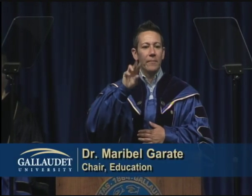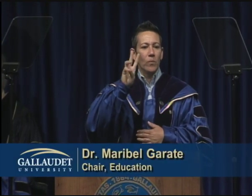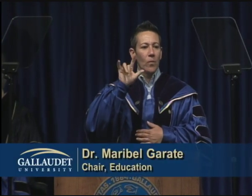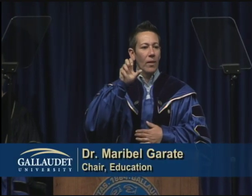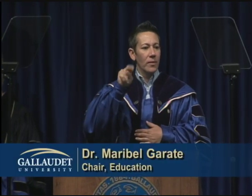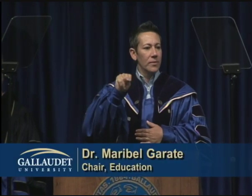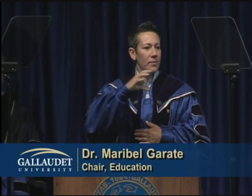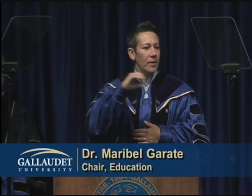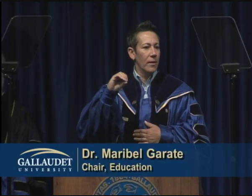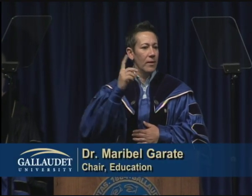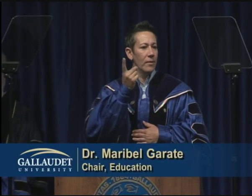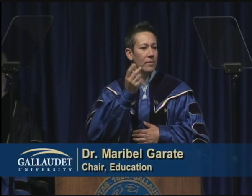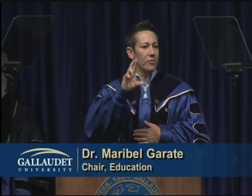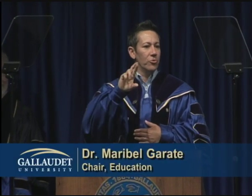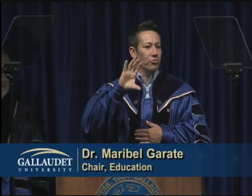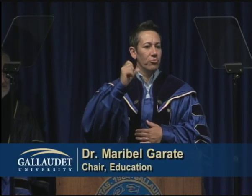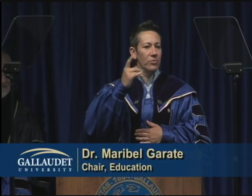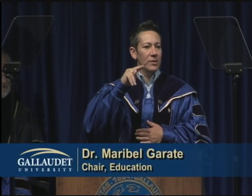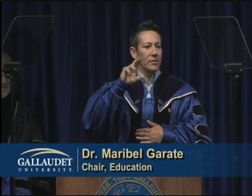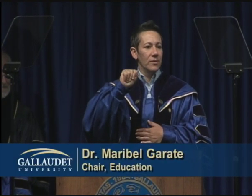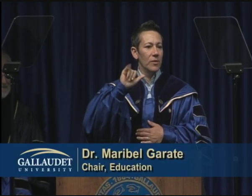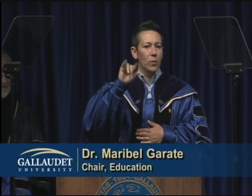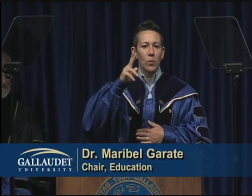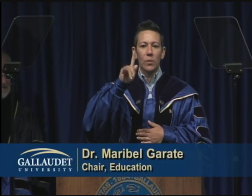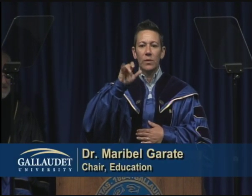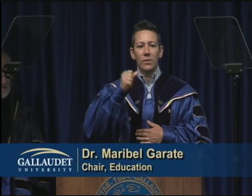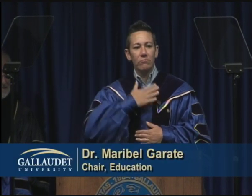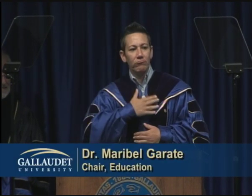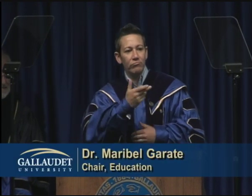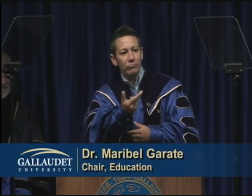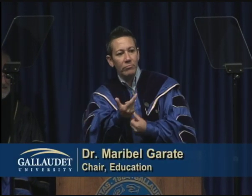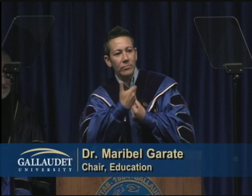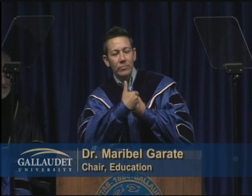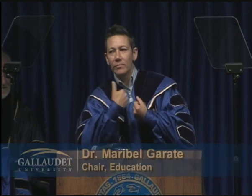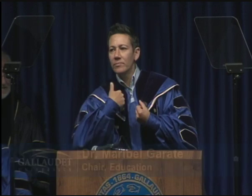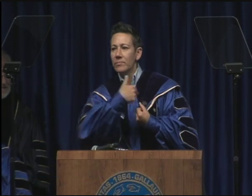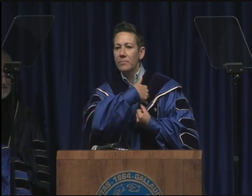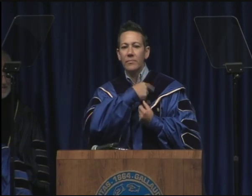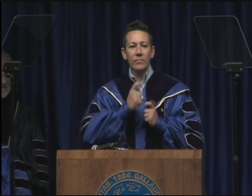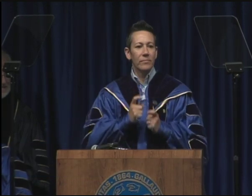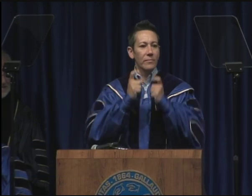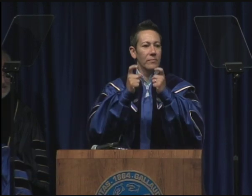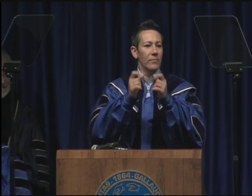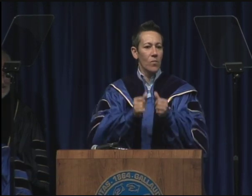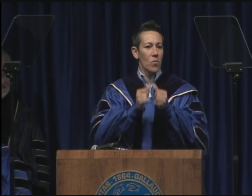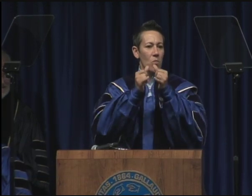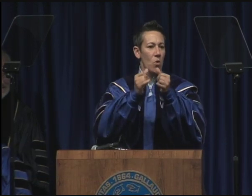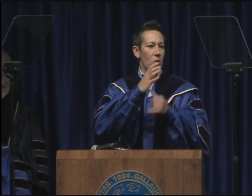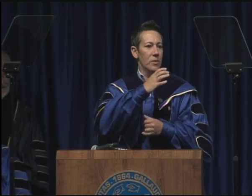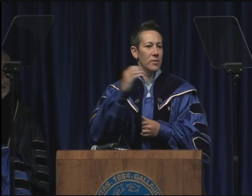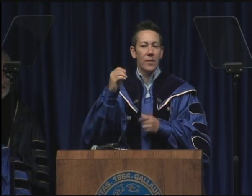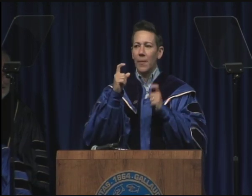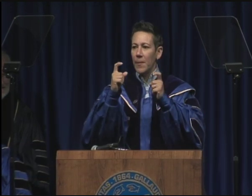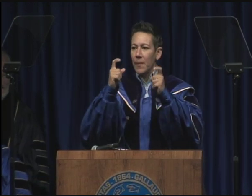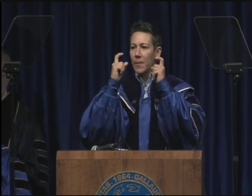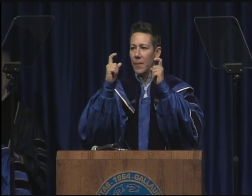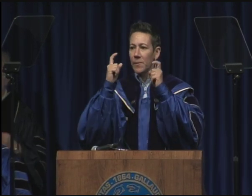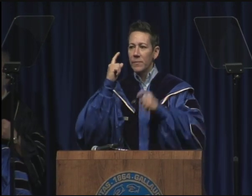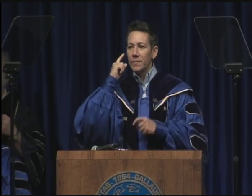Will Dr. Christina Eucnis and Dr. Amy Wilson please join me in the presentation of awards